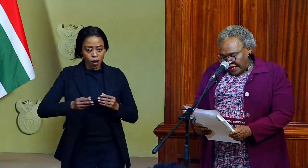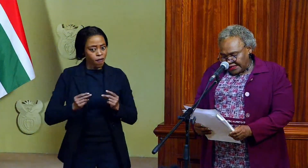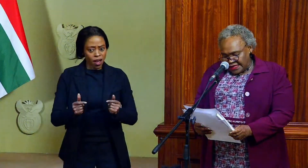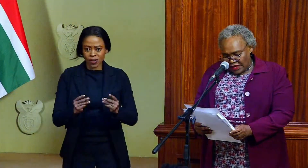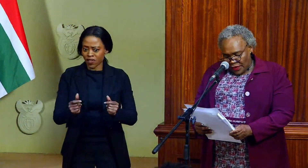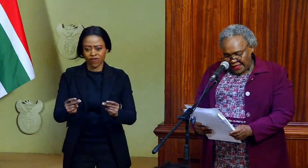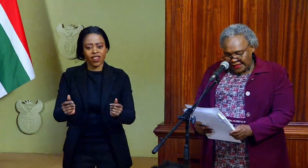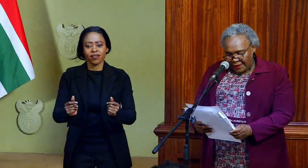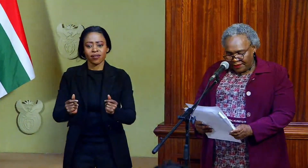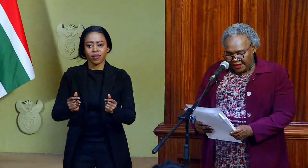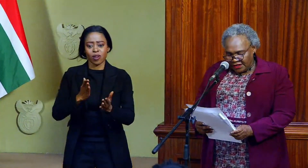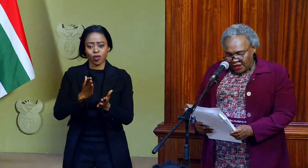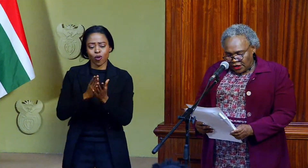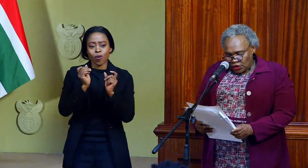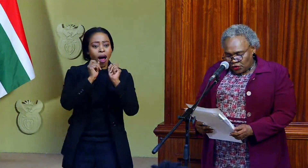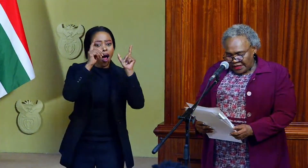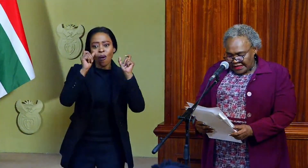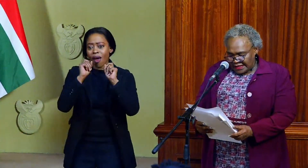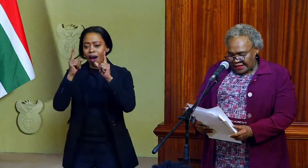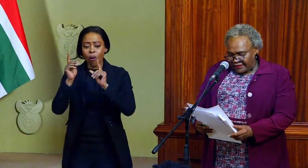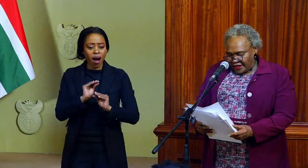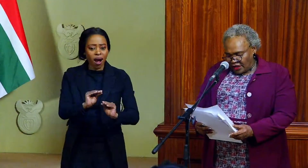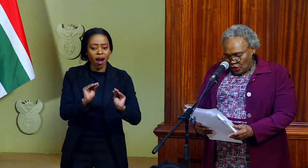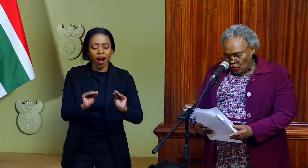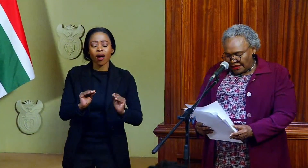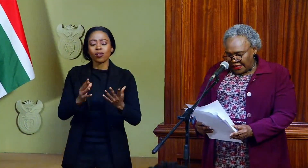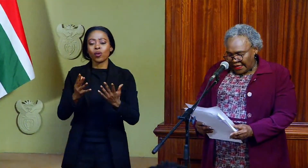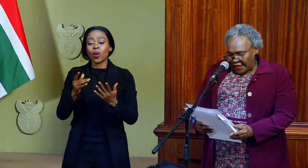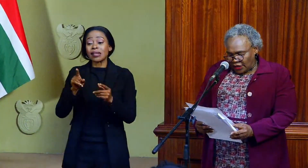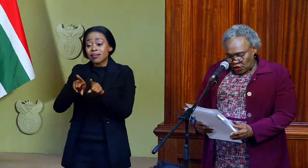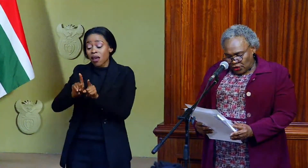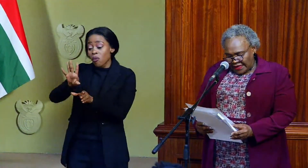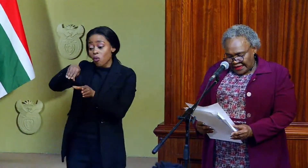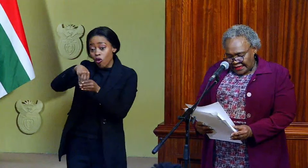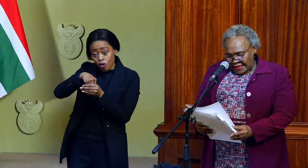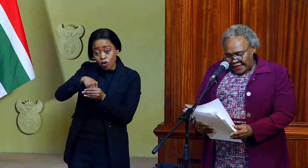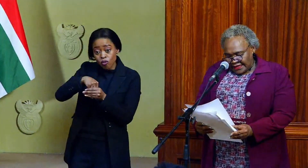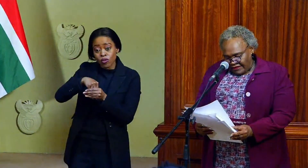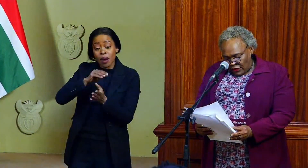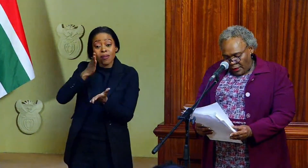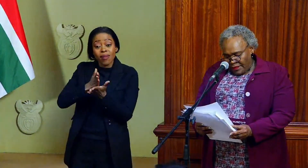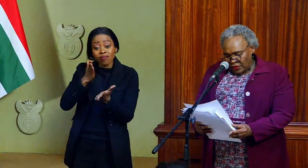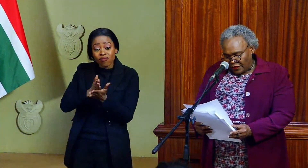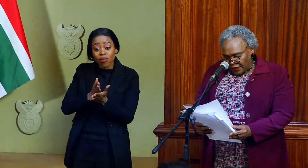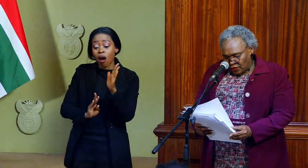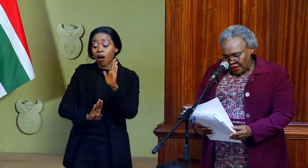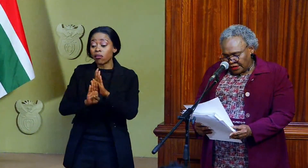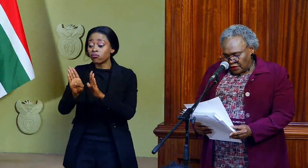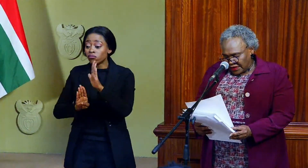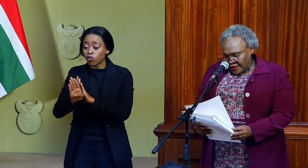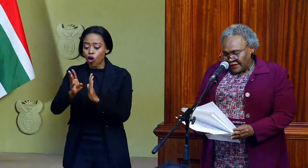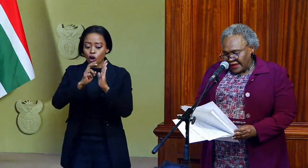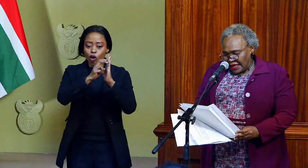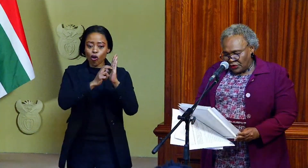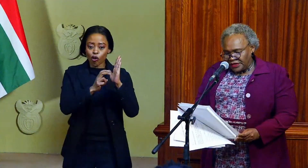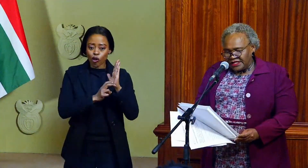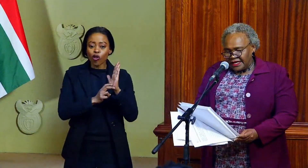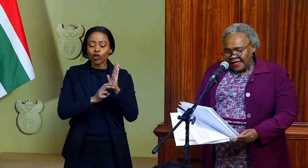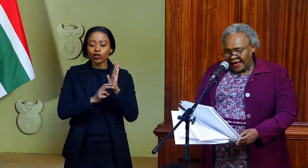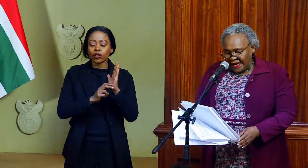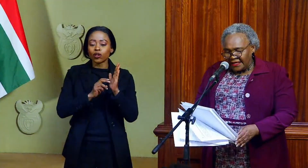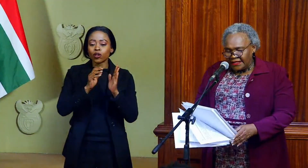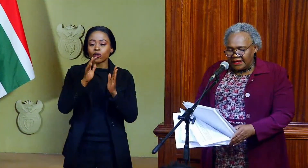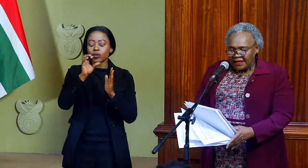fast-tracking education and awareness campaigns through initiative and ensure that the development of regulation of South African